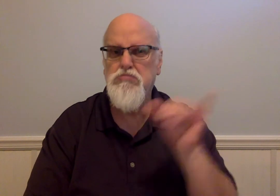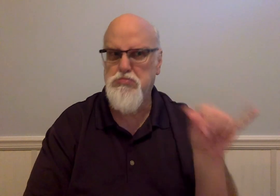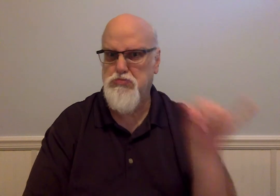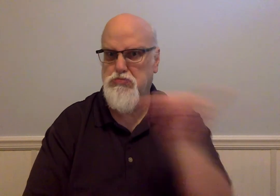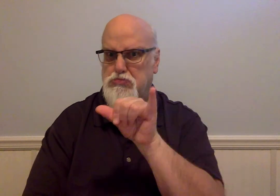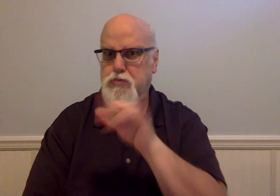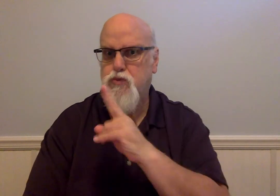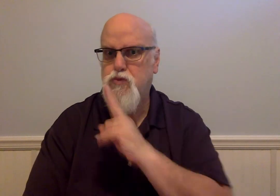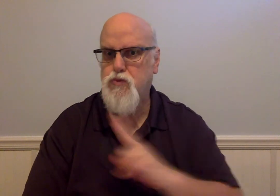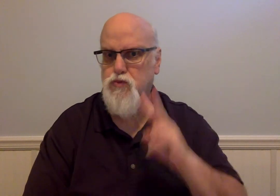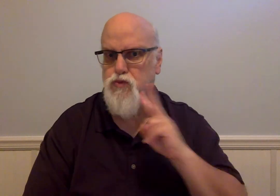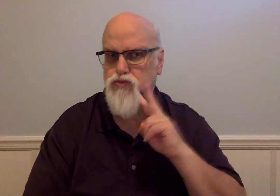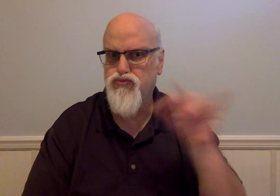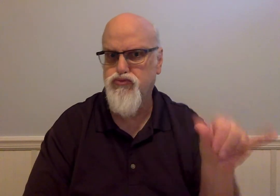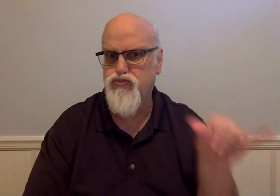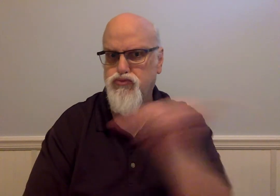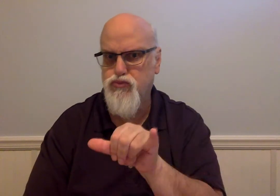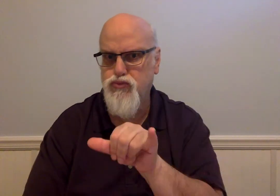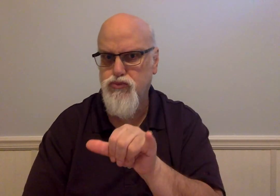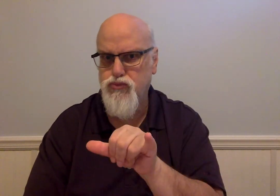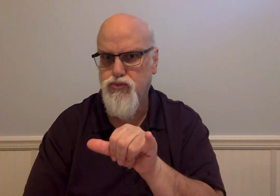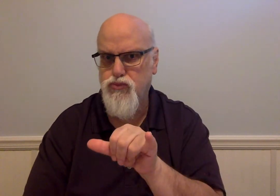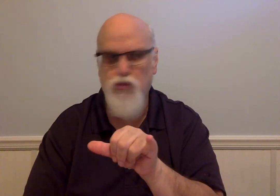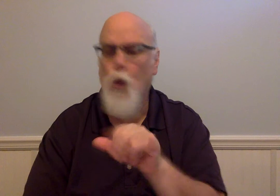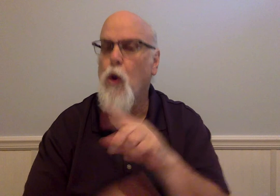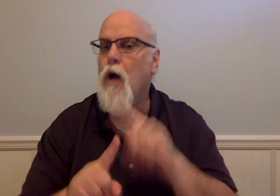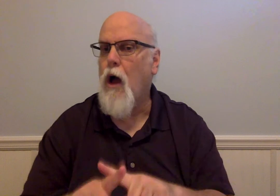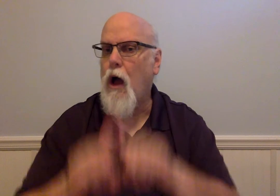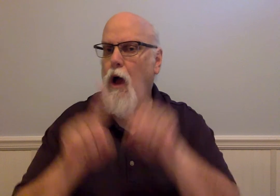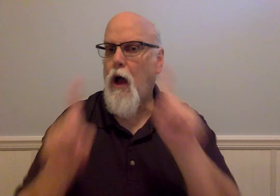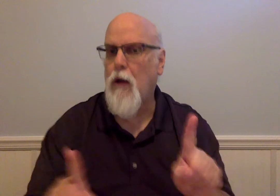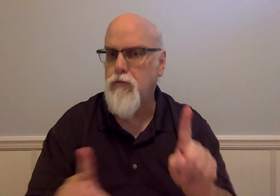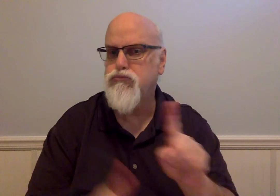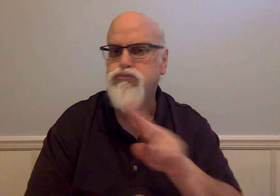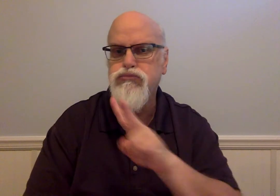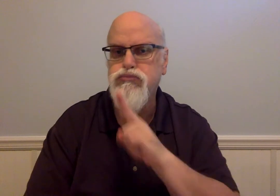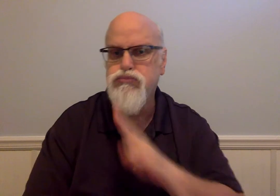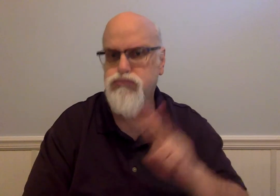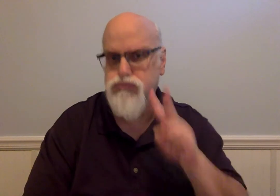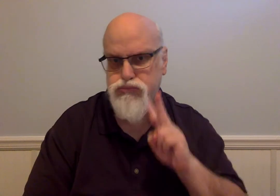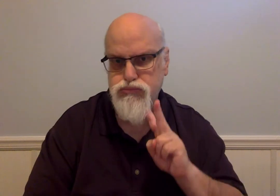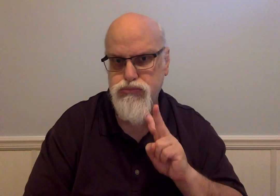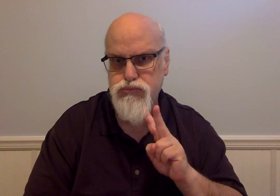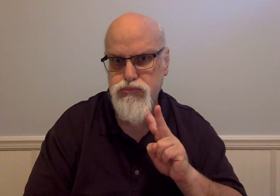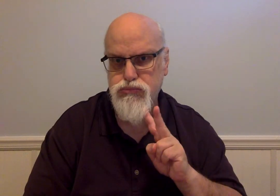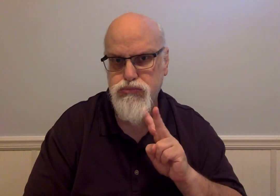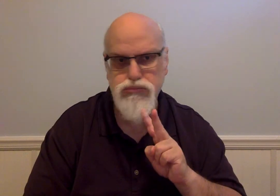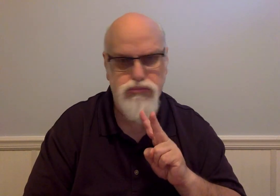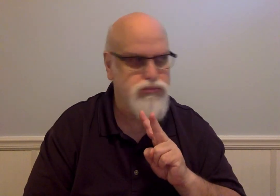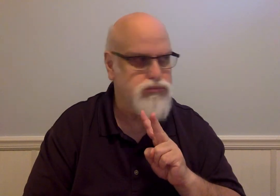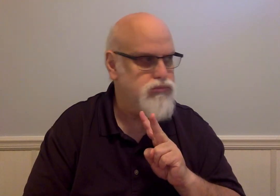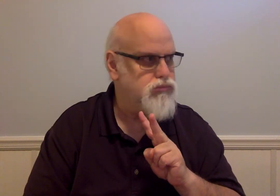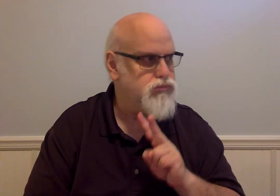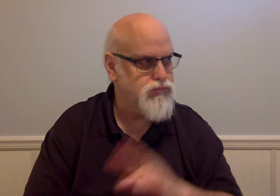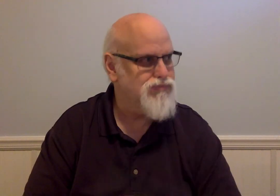say same twins, so if they're identical twins, or different twins, and that would let you know, if they're